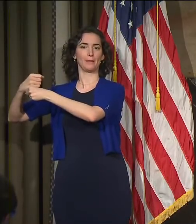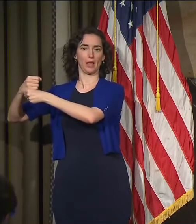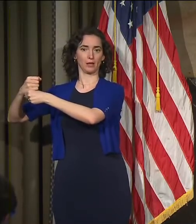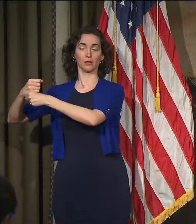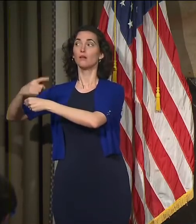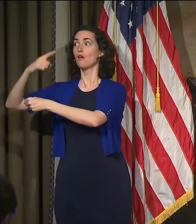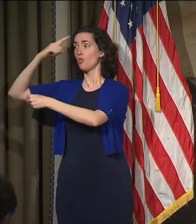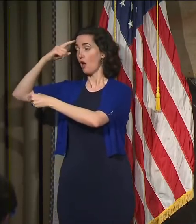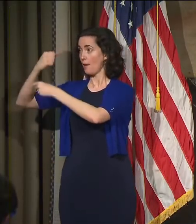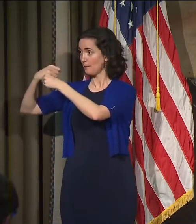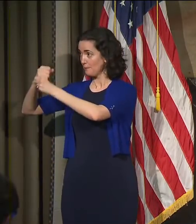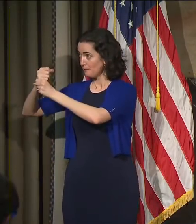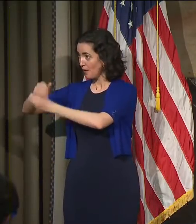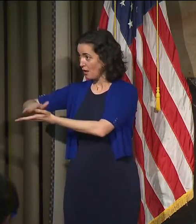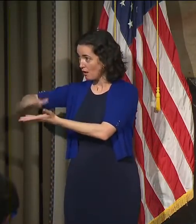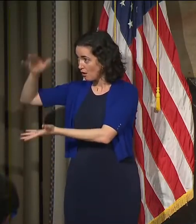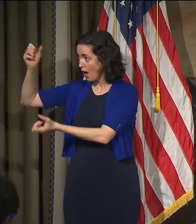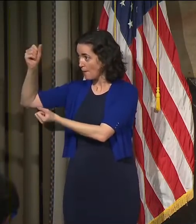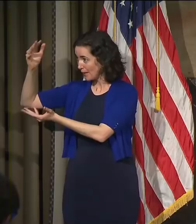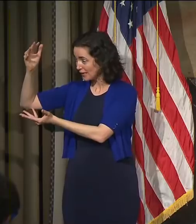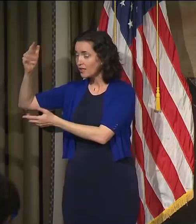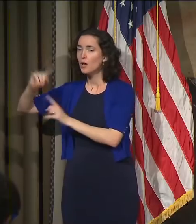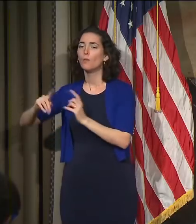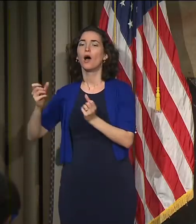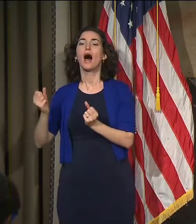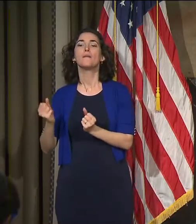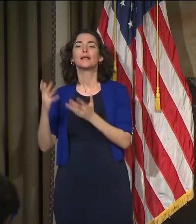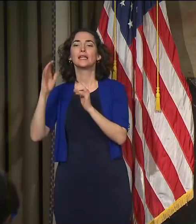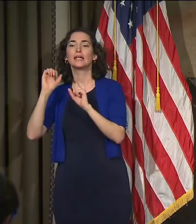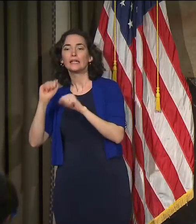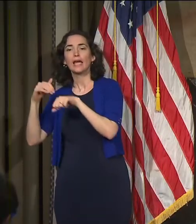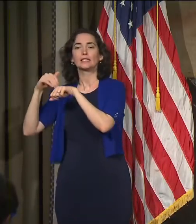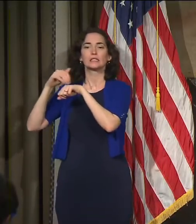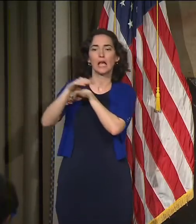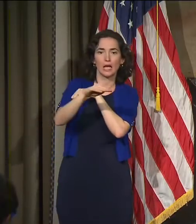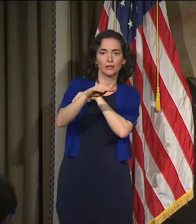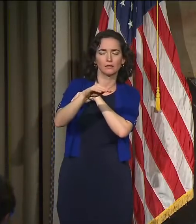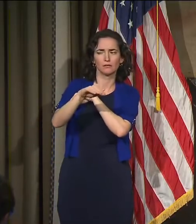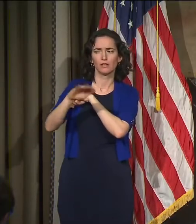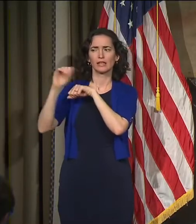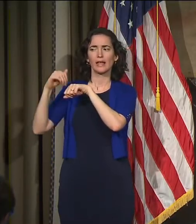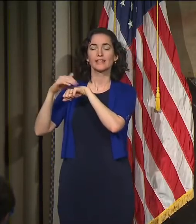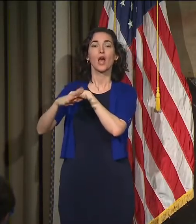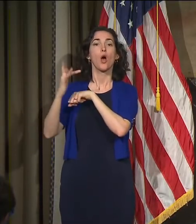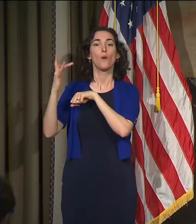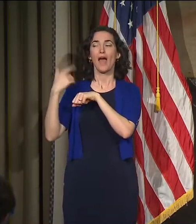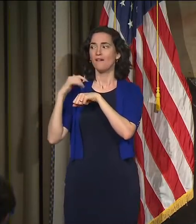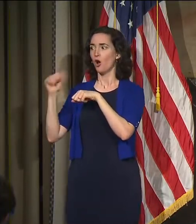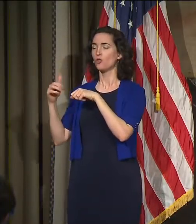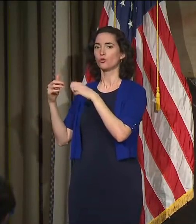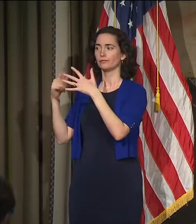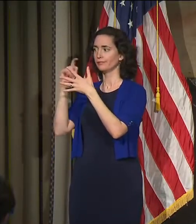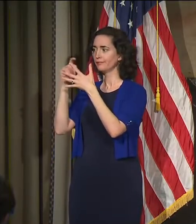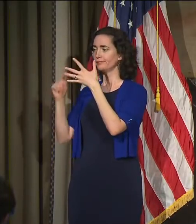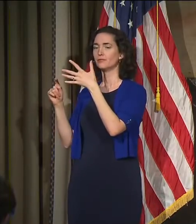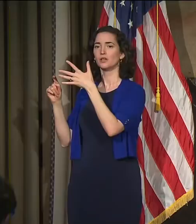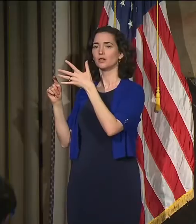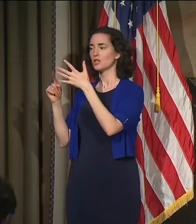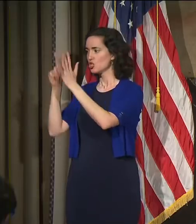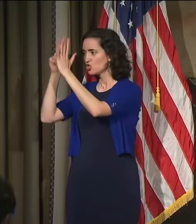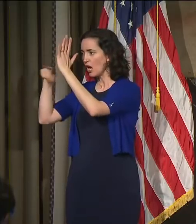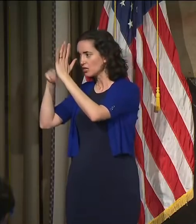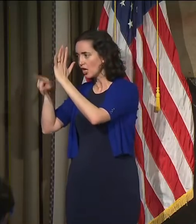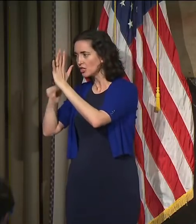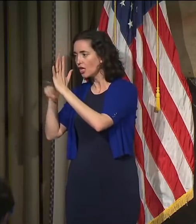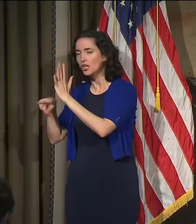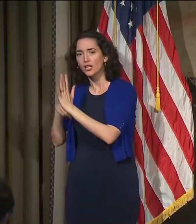actually releasable. And releasable is the word that he used because of all the additional quality control measures that are in place